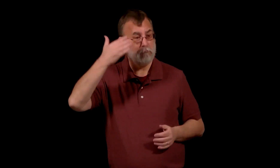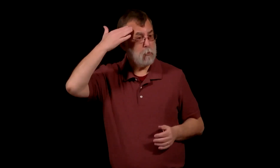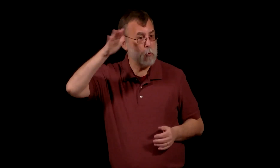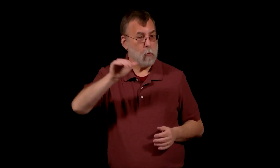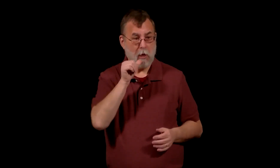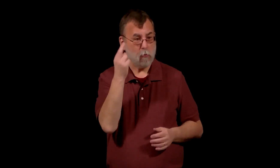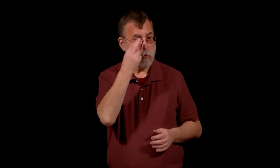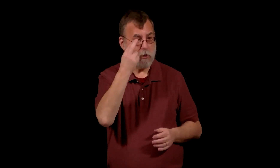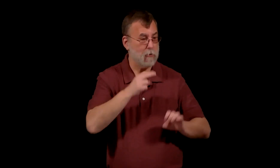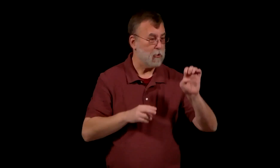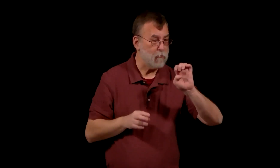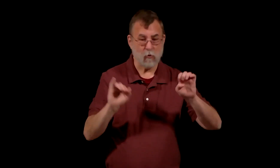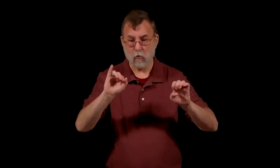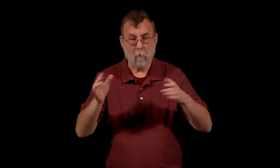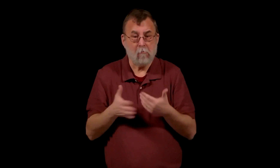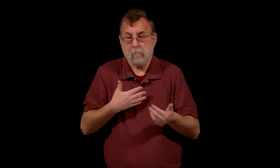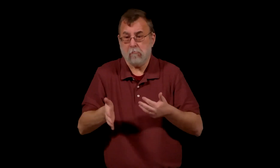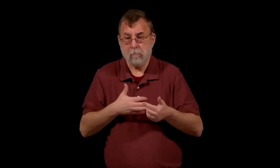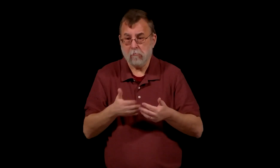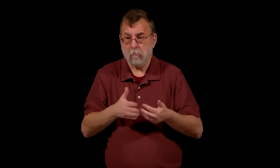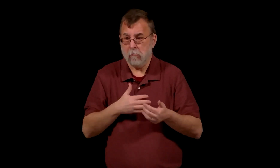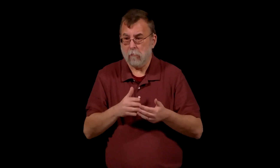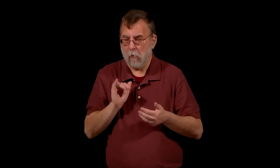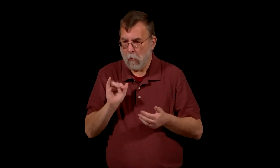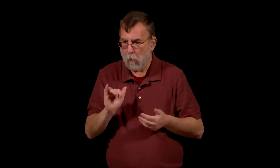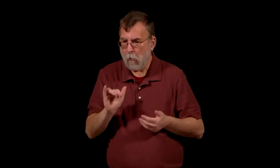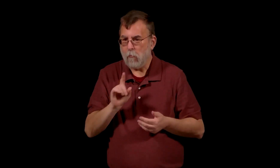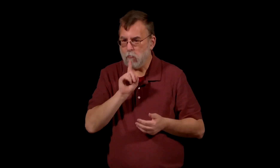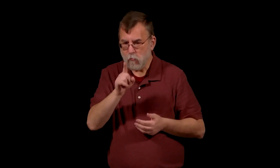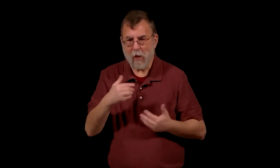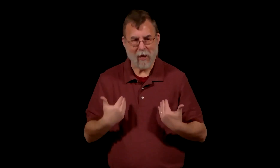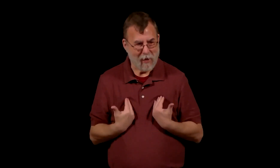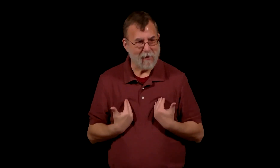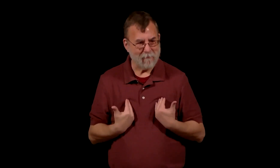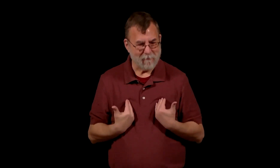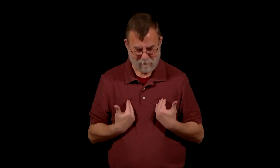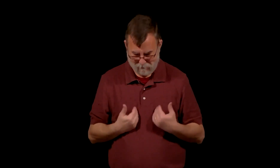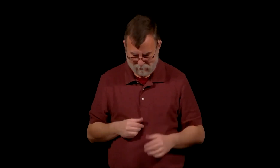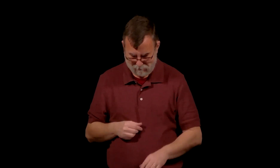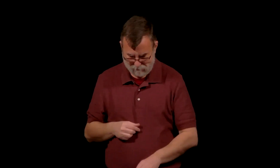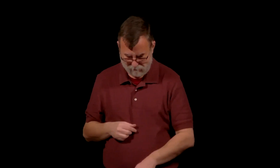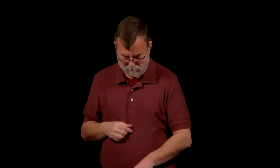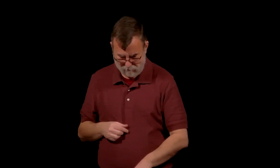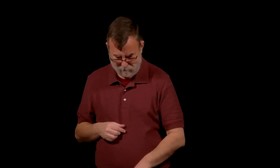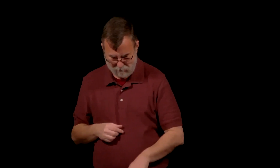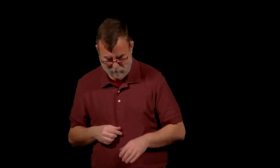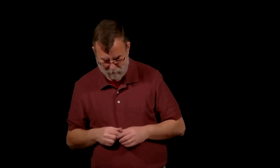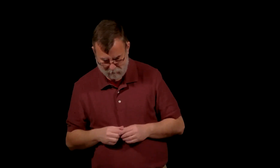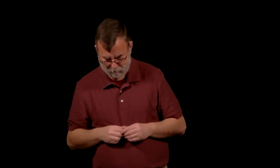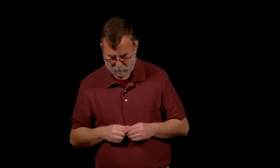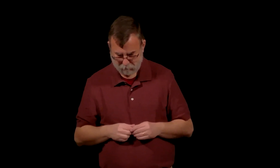Maybe you don't know the reason if you're an intro extrovert, but really, people have those